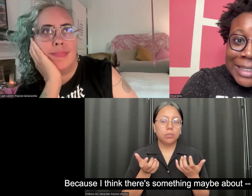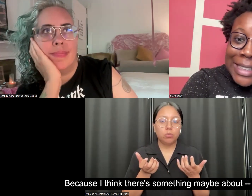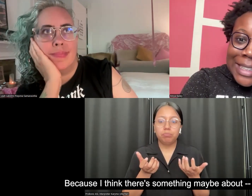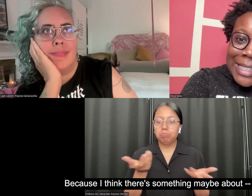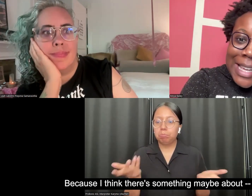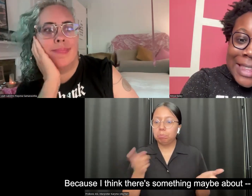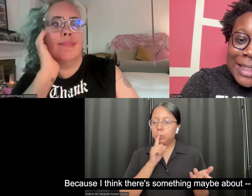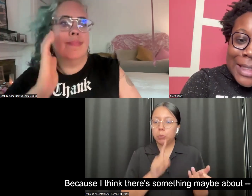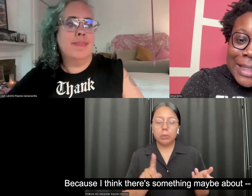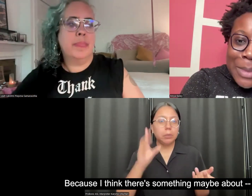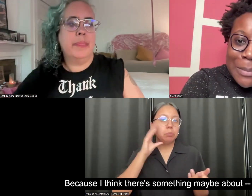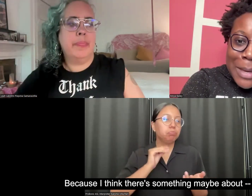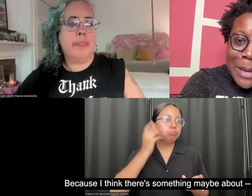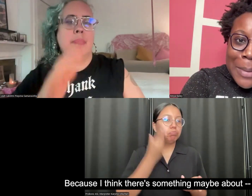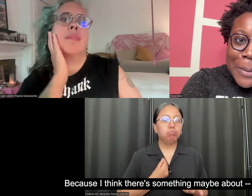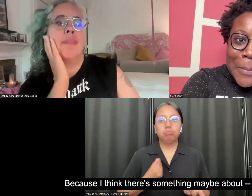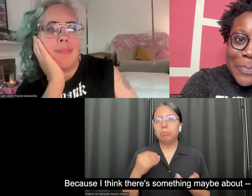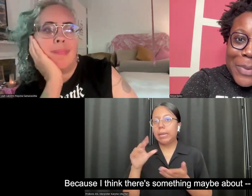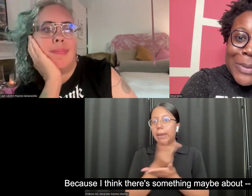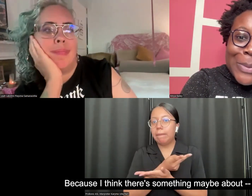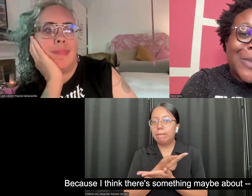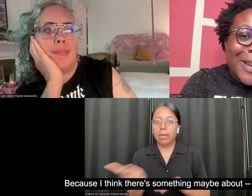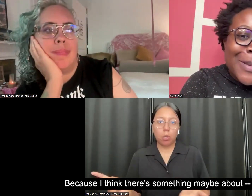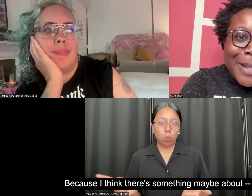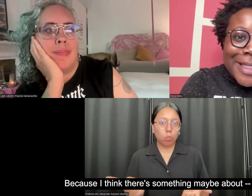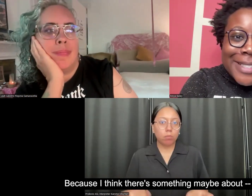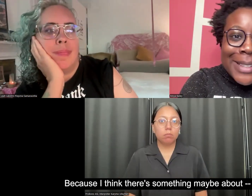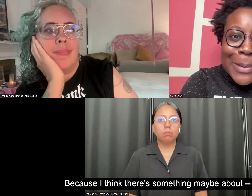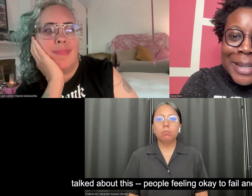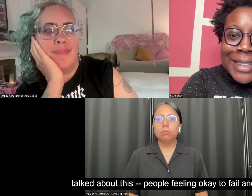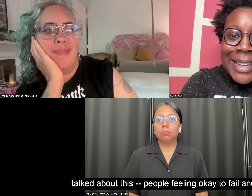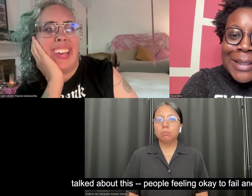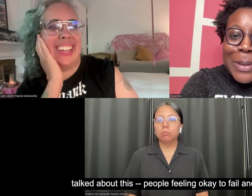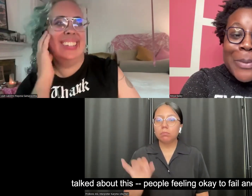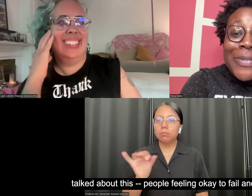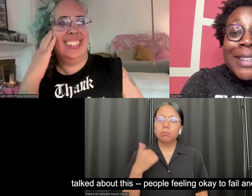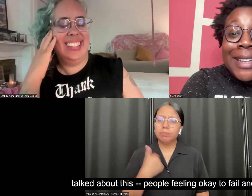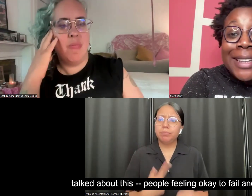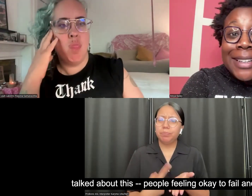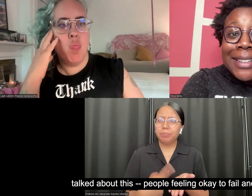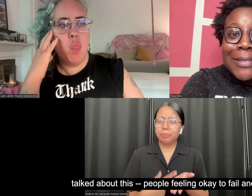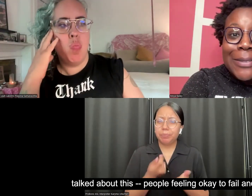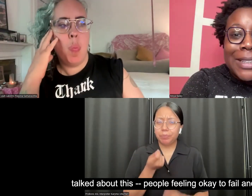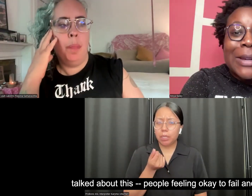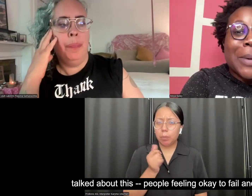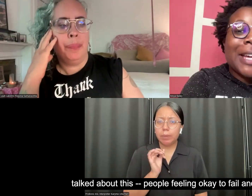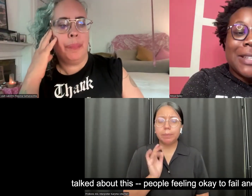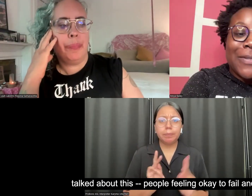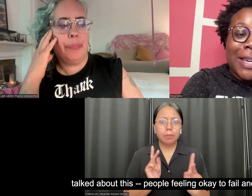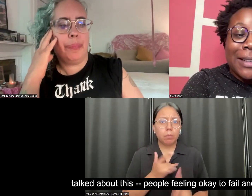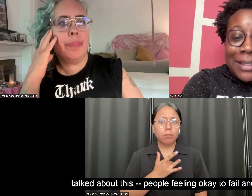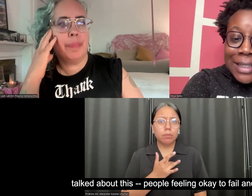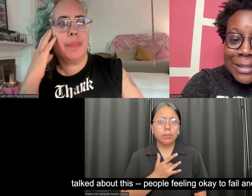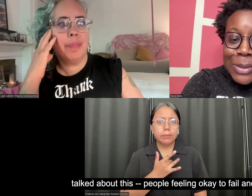fail. Because I think there's something maybe about, we've talked about this a little bit, people feeling okay